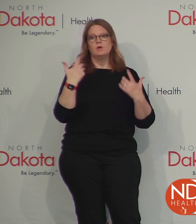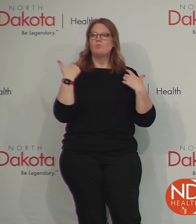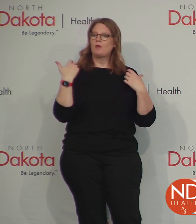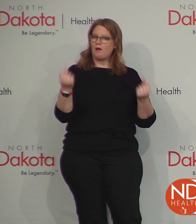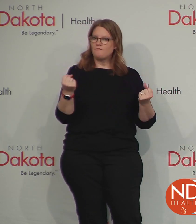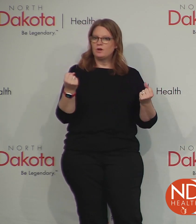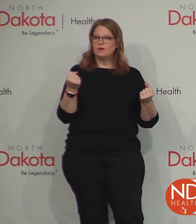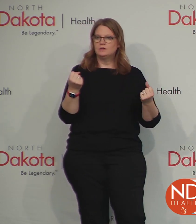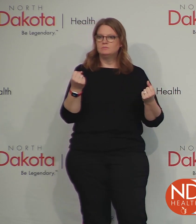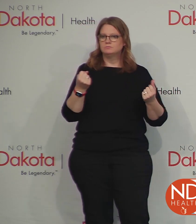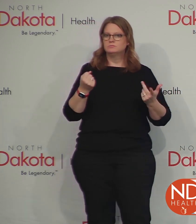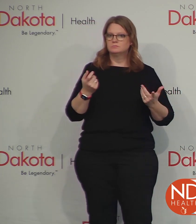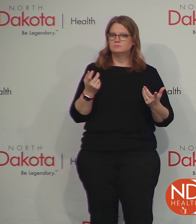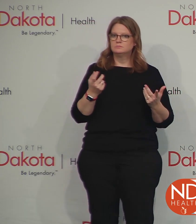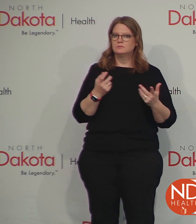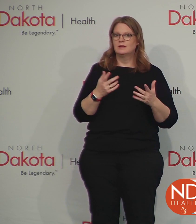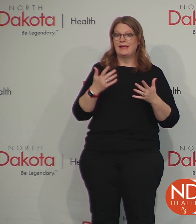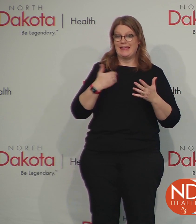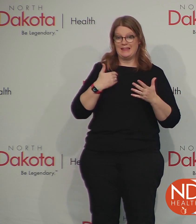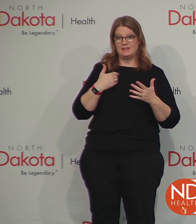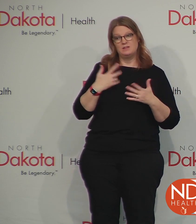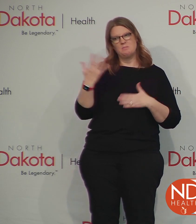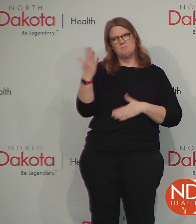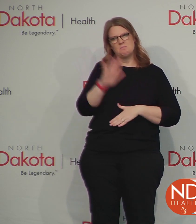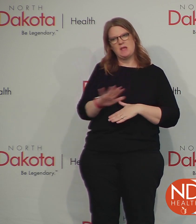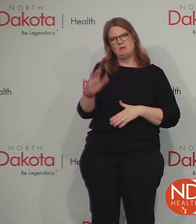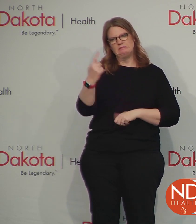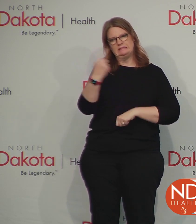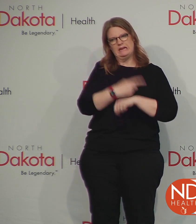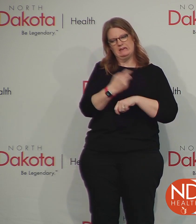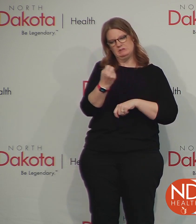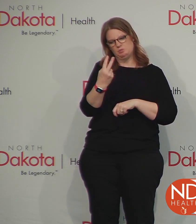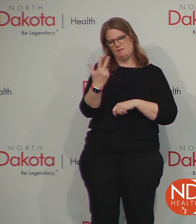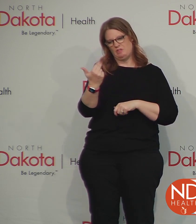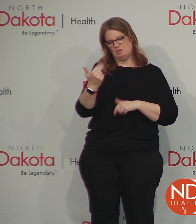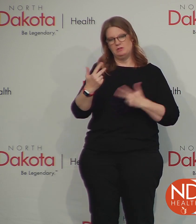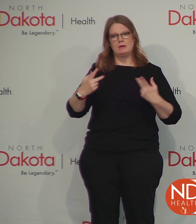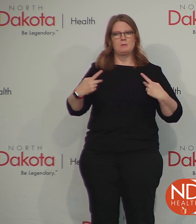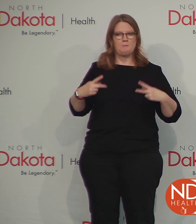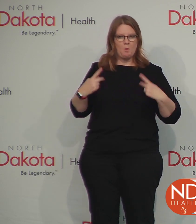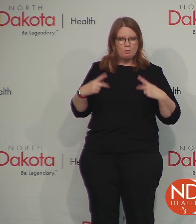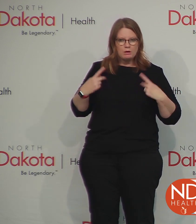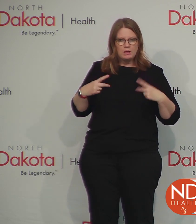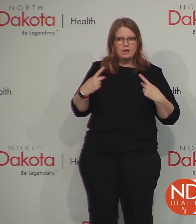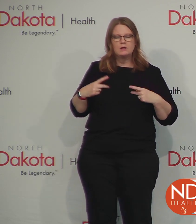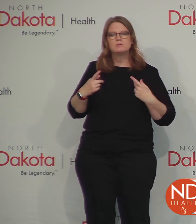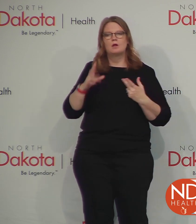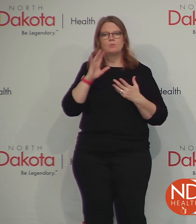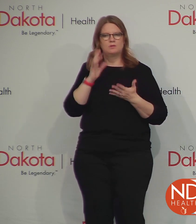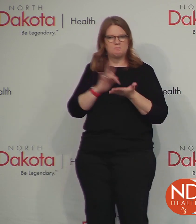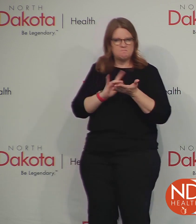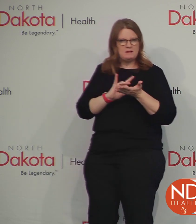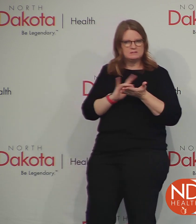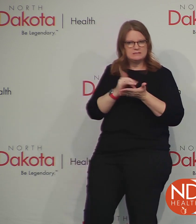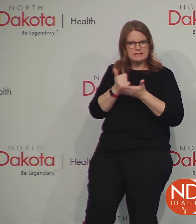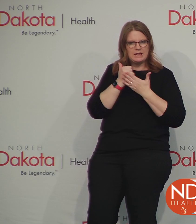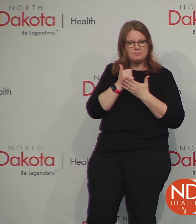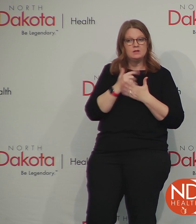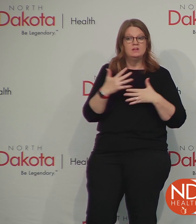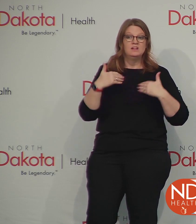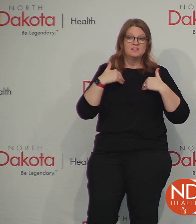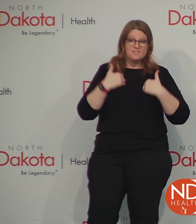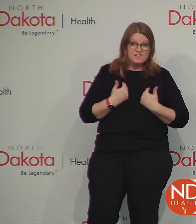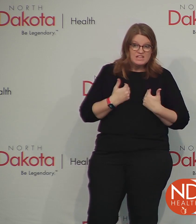recovery, I did end up with some pneumonia about day 12 or 13 that I did receive a course of treatment for. The fatigue